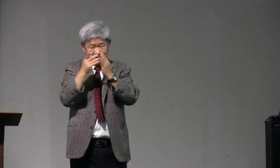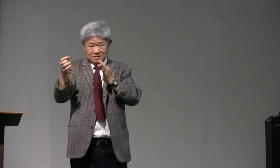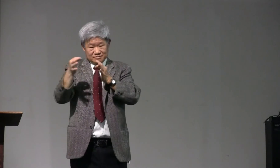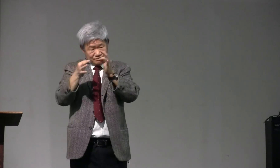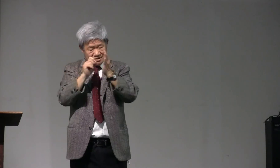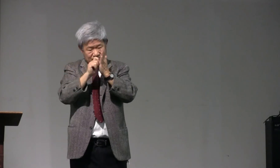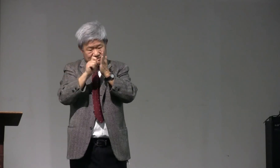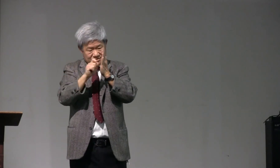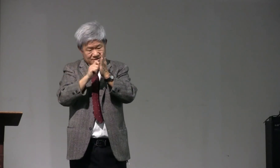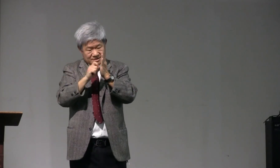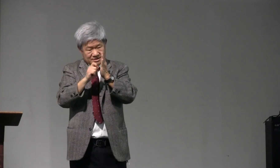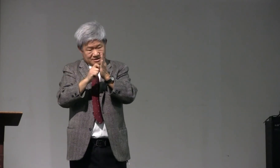They have the Quran.